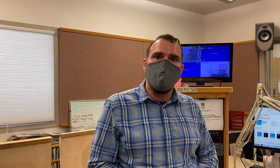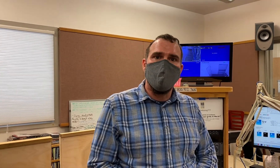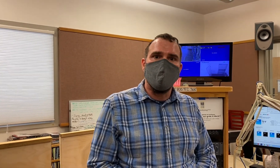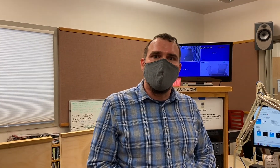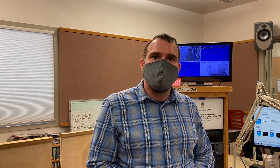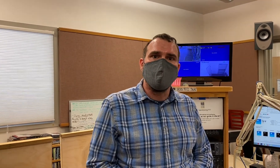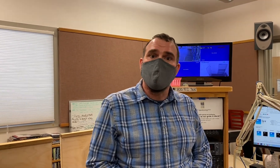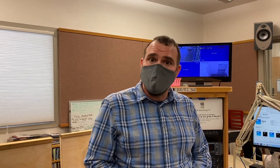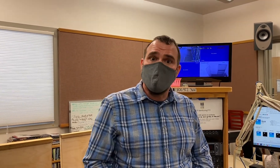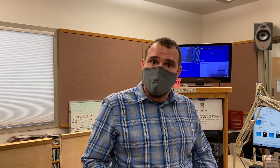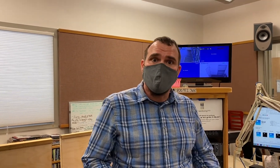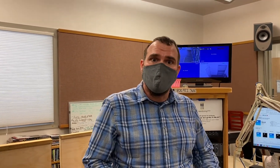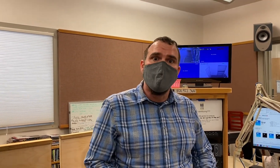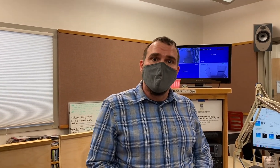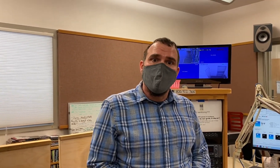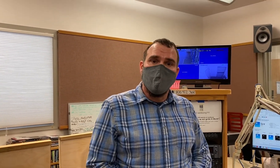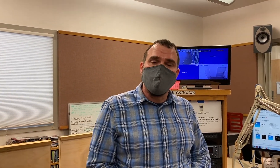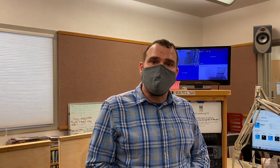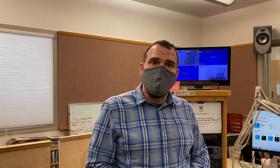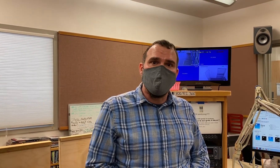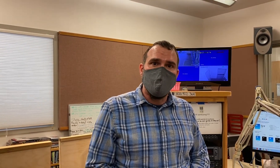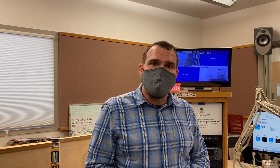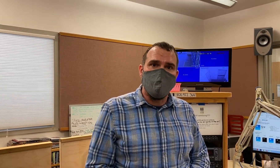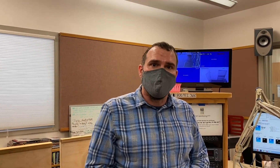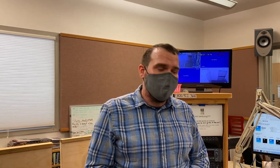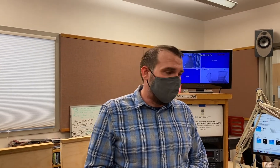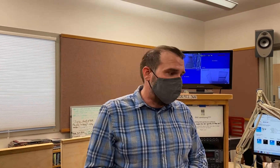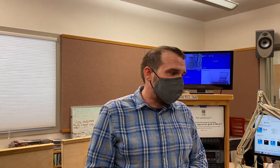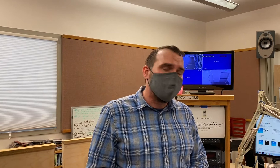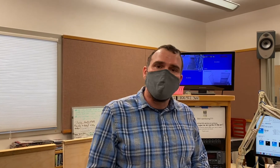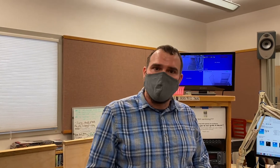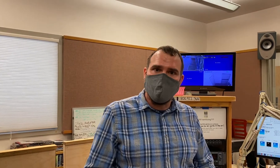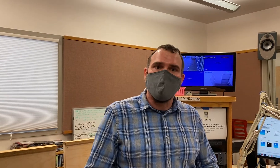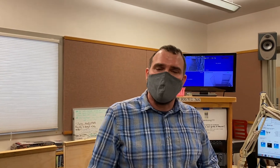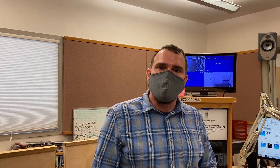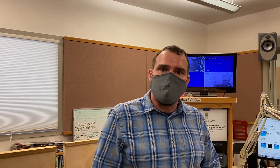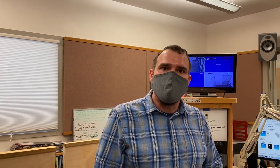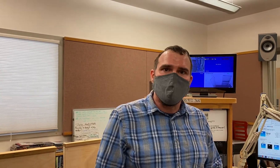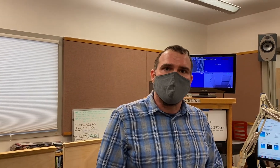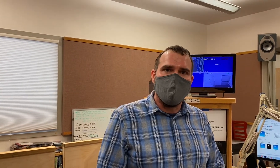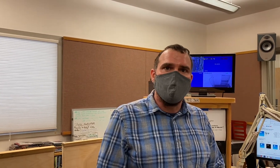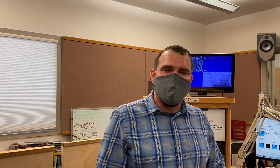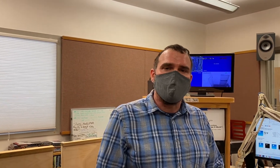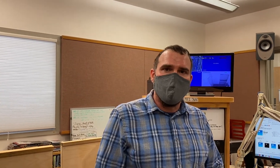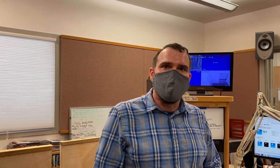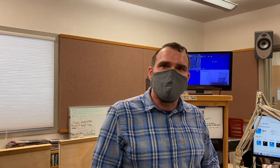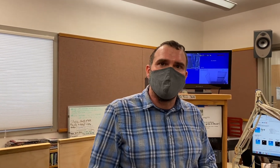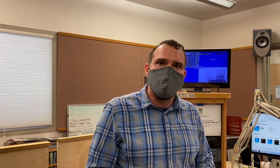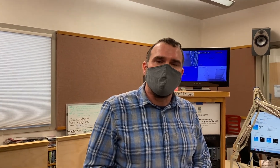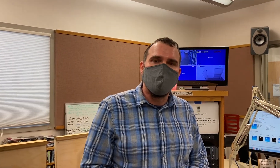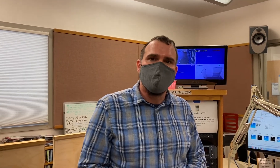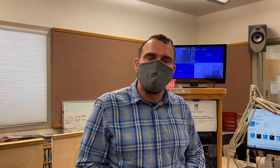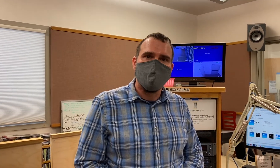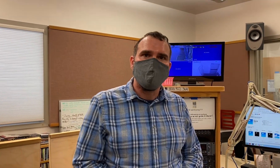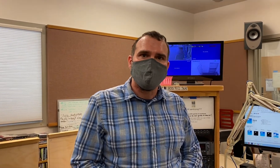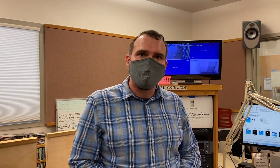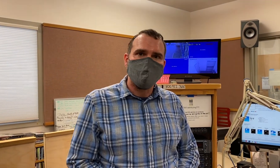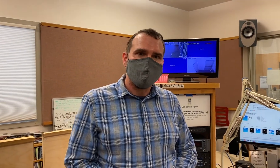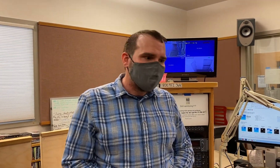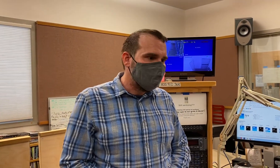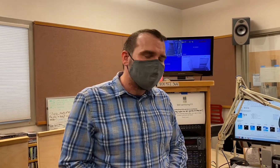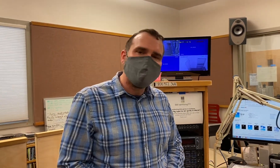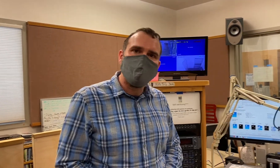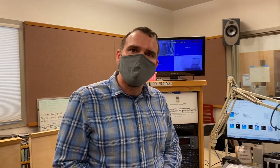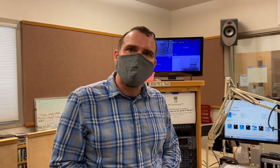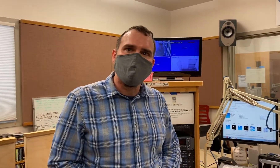appreciate them very much, but they kind of play all the same music. You'll hear different kinds of music on a public radio station.